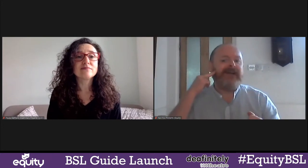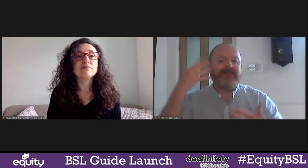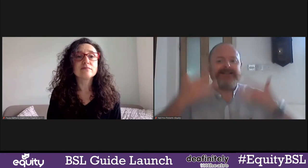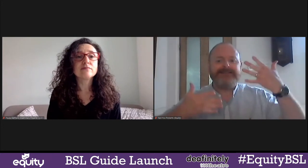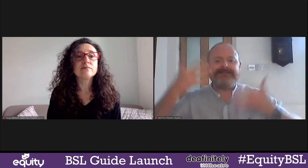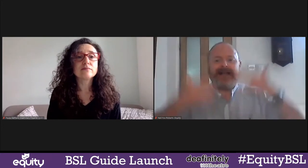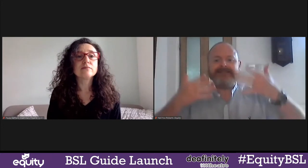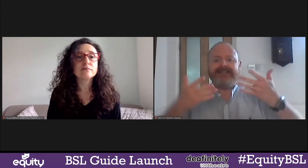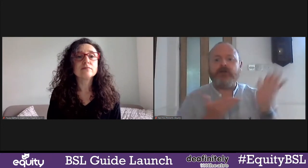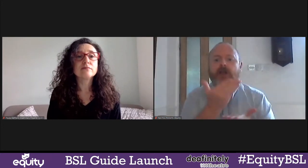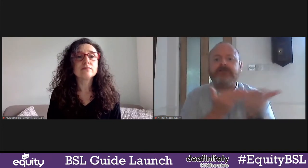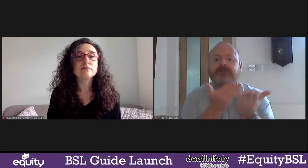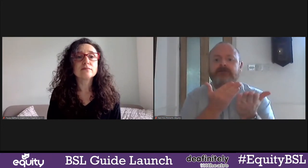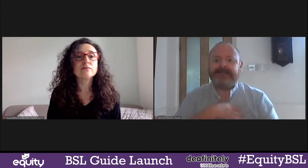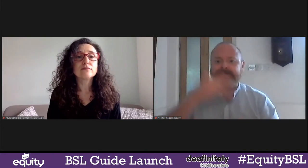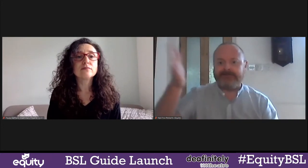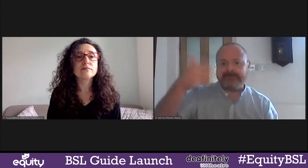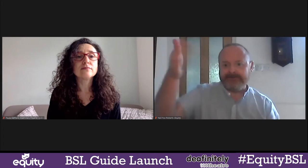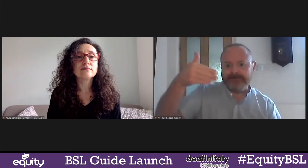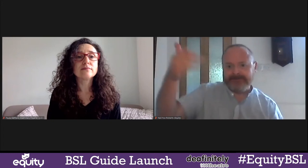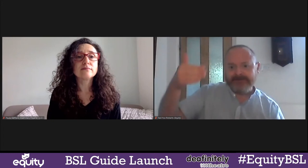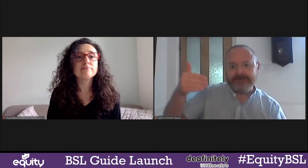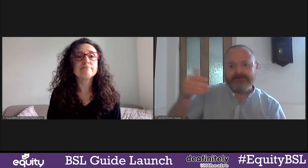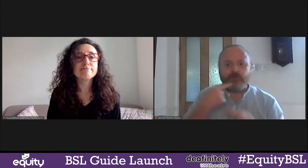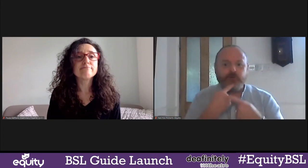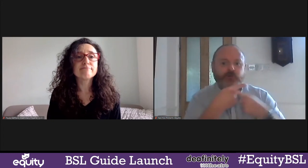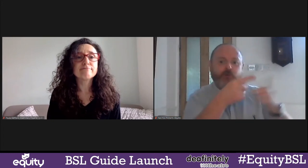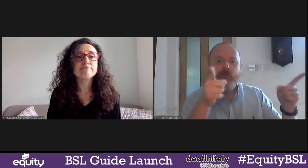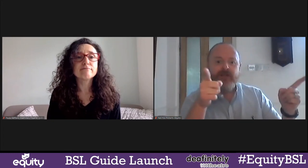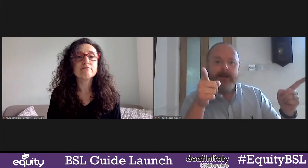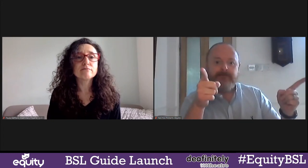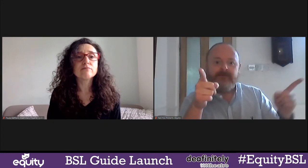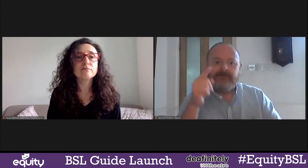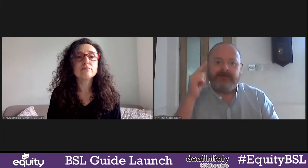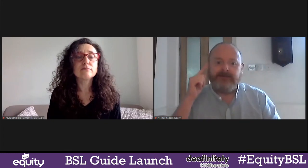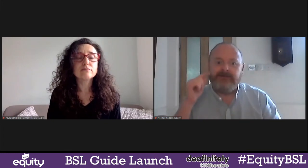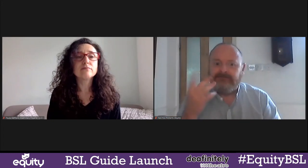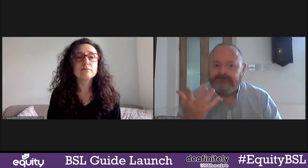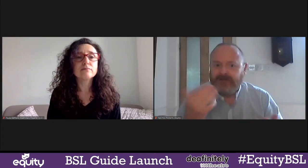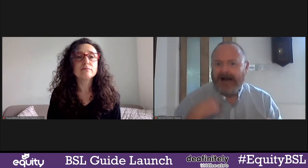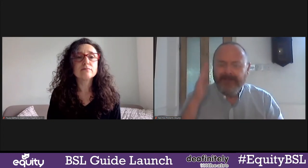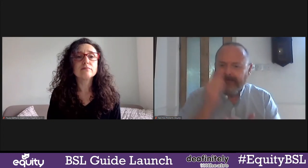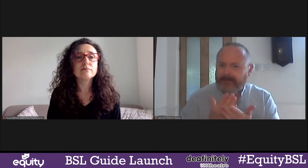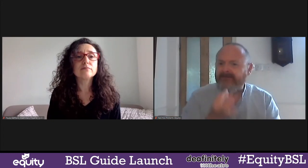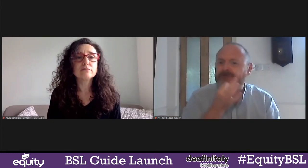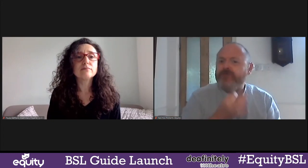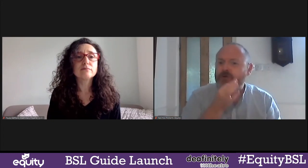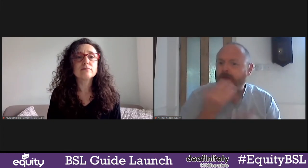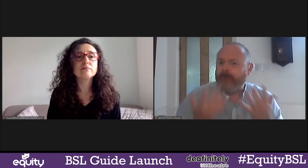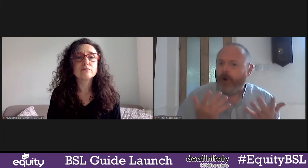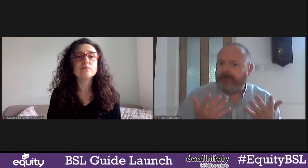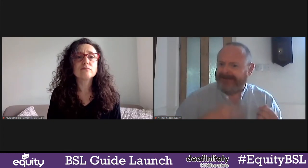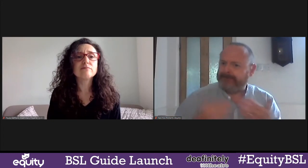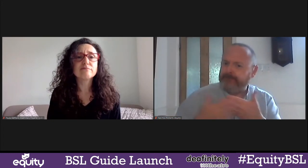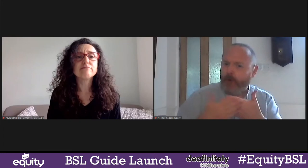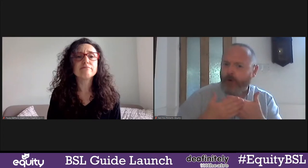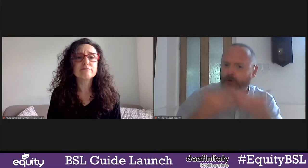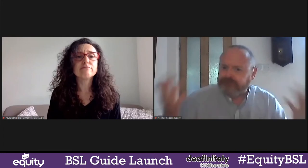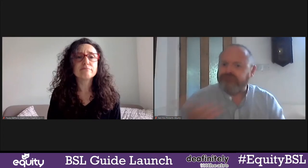I also think that there needs to be more deaf people brought in as BSL consultants. I think there are quite